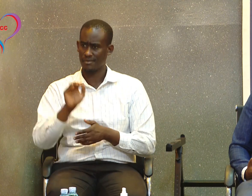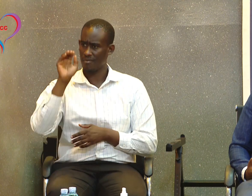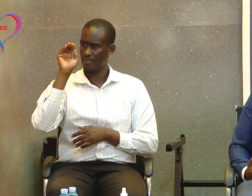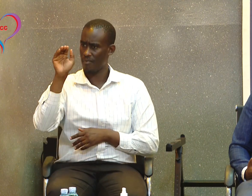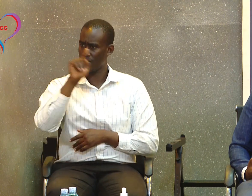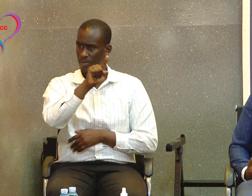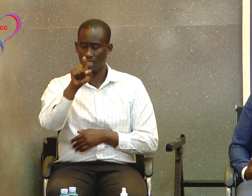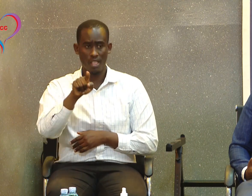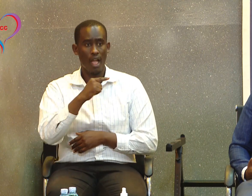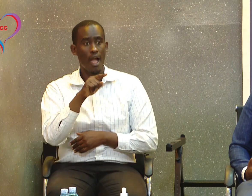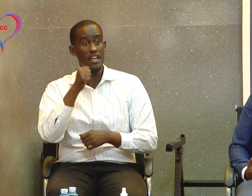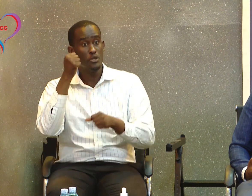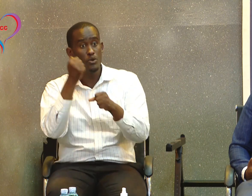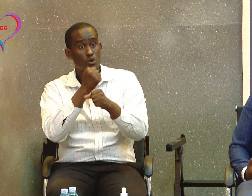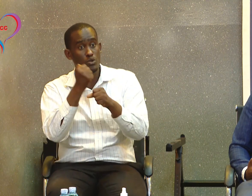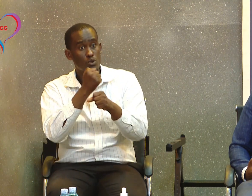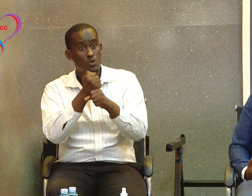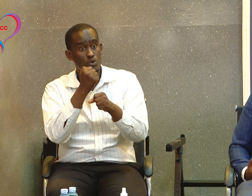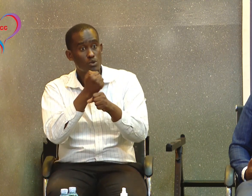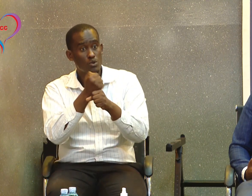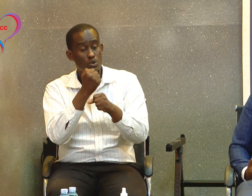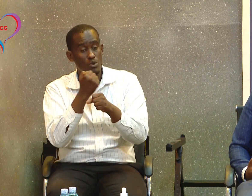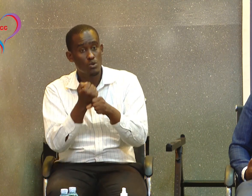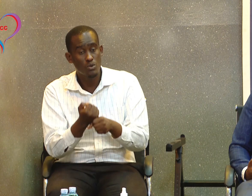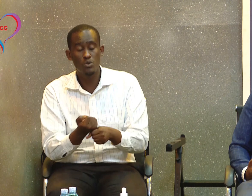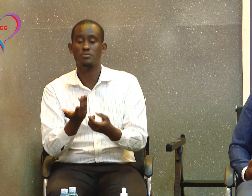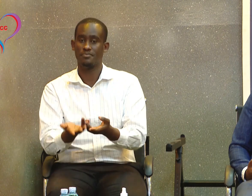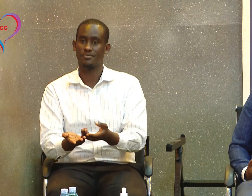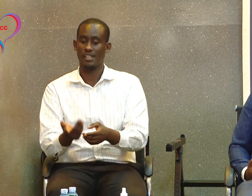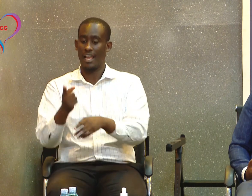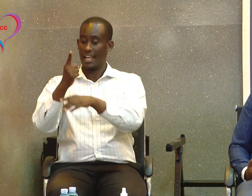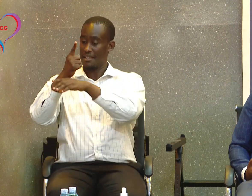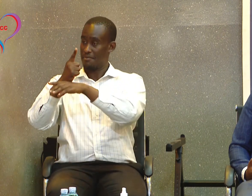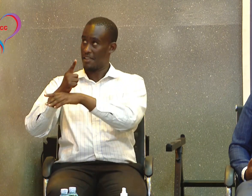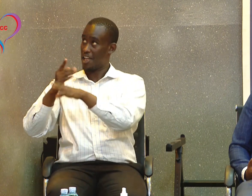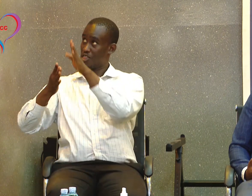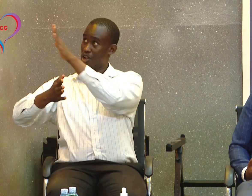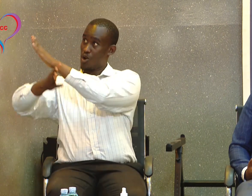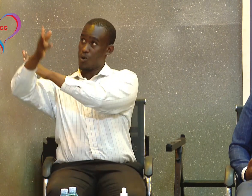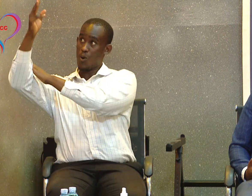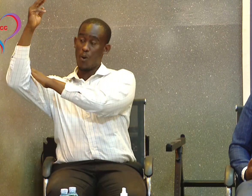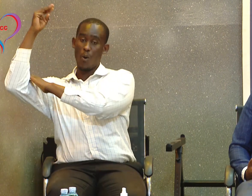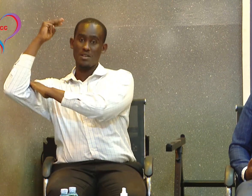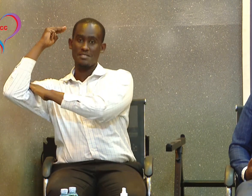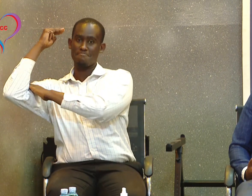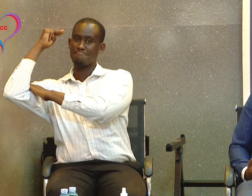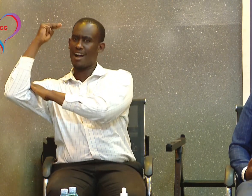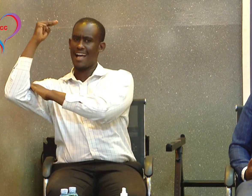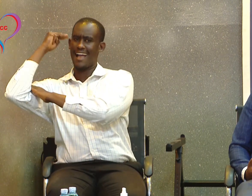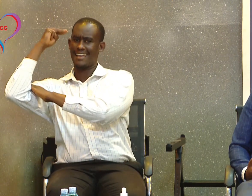of you to bring you where you are right now? Era okakasa nti okola ekyo ekyali ku mutwe